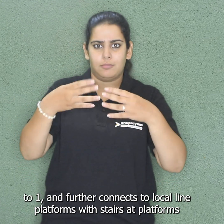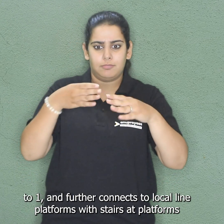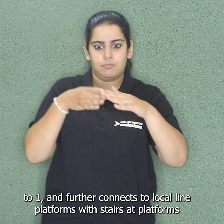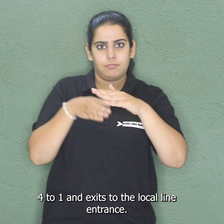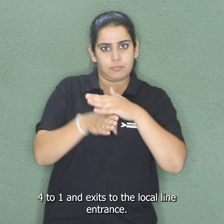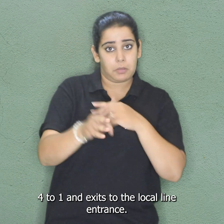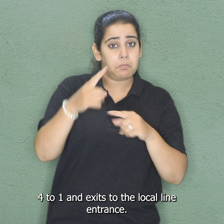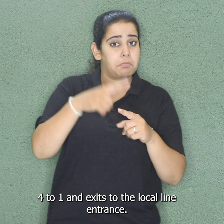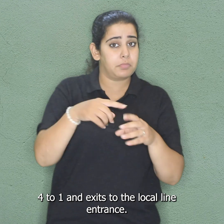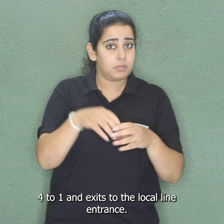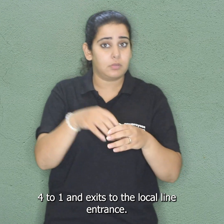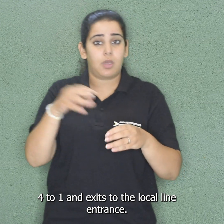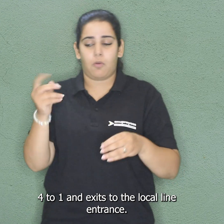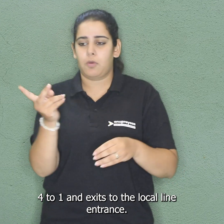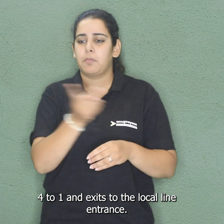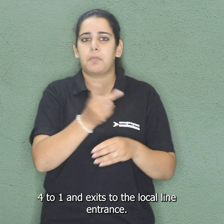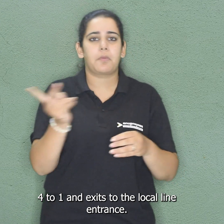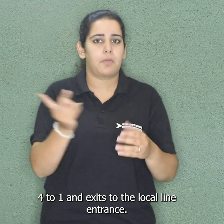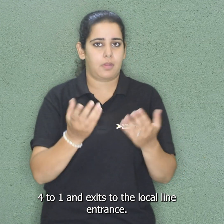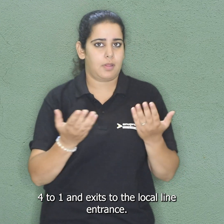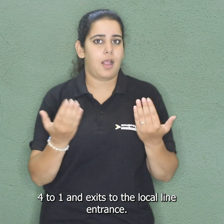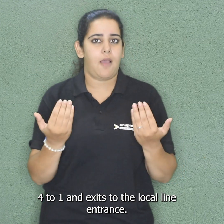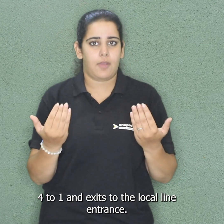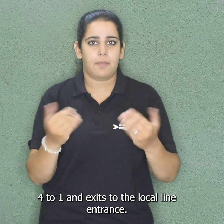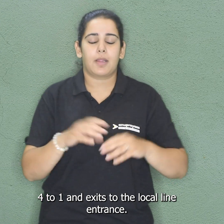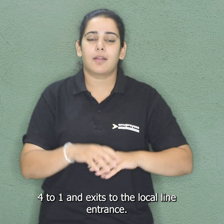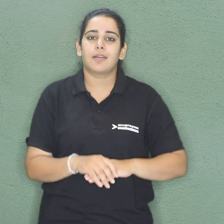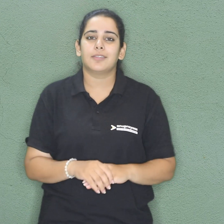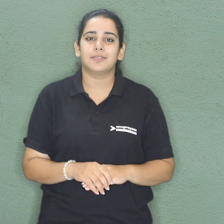platforms 4-1 and exits to the local line entrance.